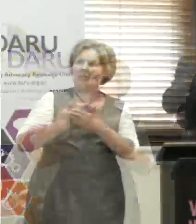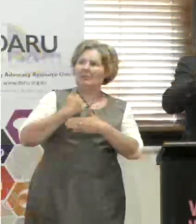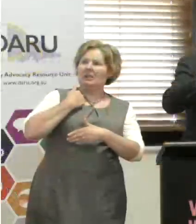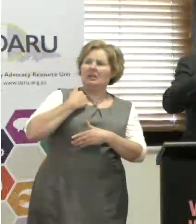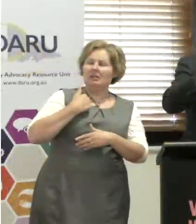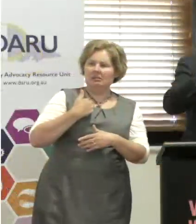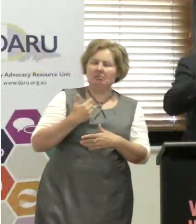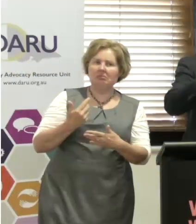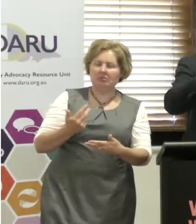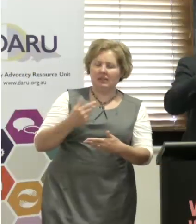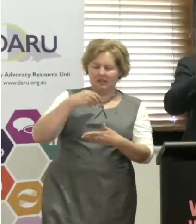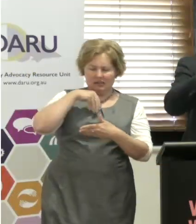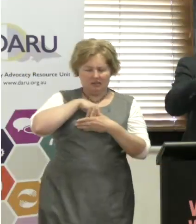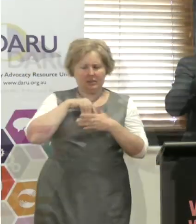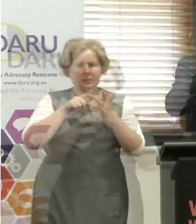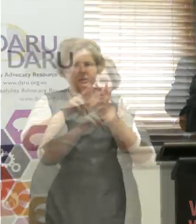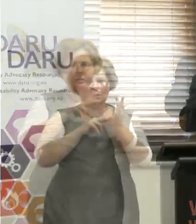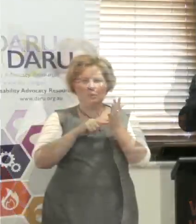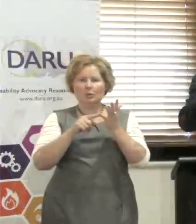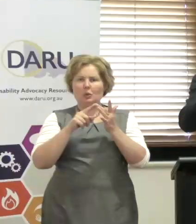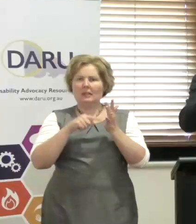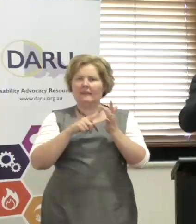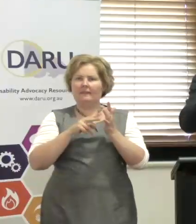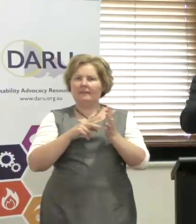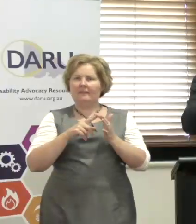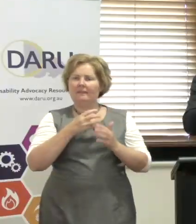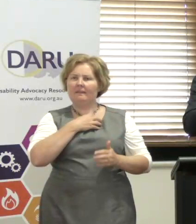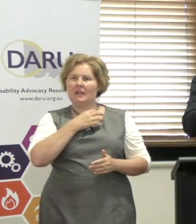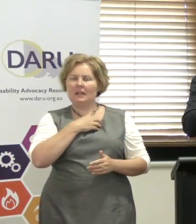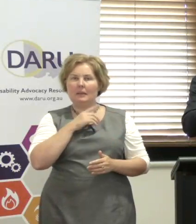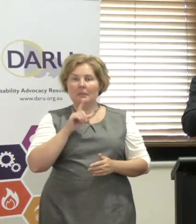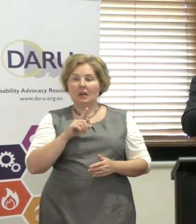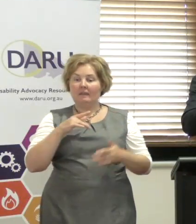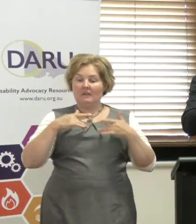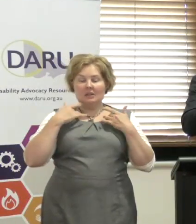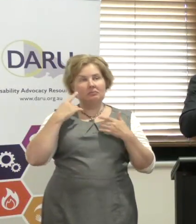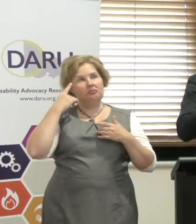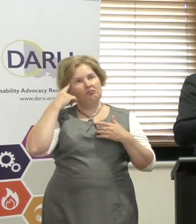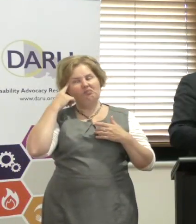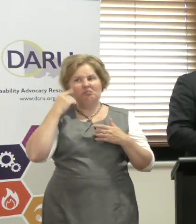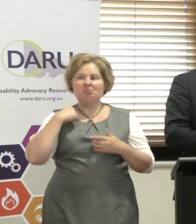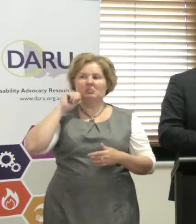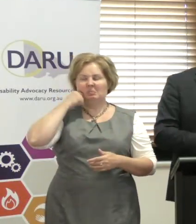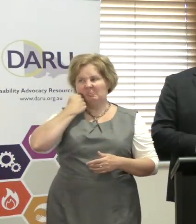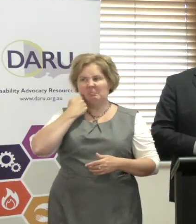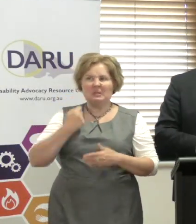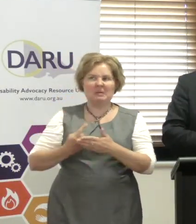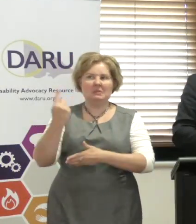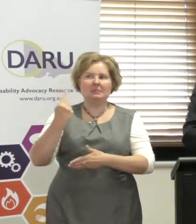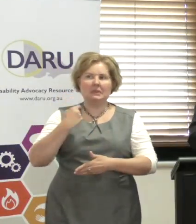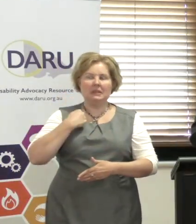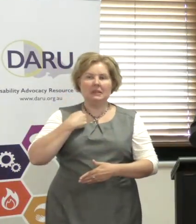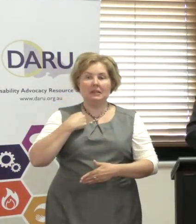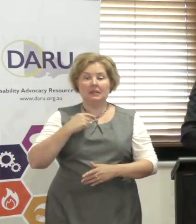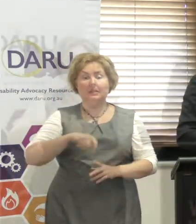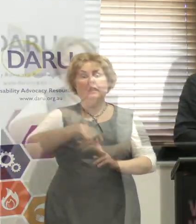you know what, this is a rational understanding of I'm going to be discriminated against. So what happens is then